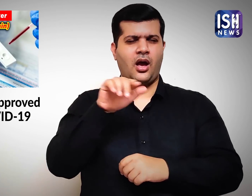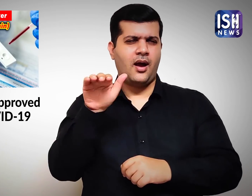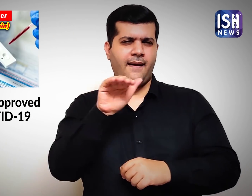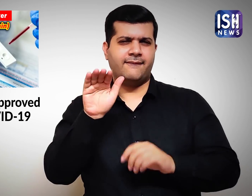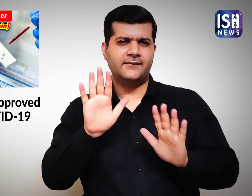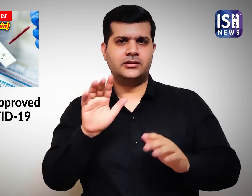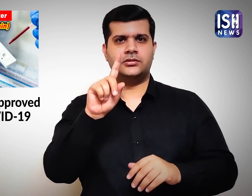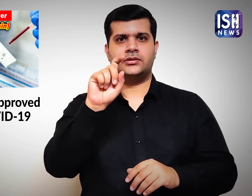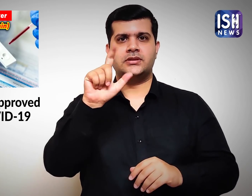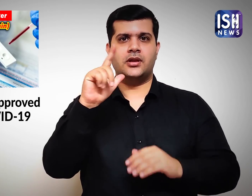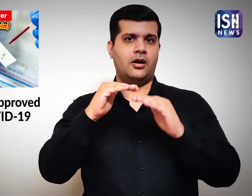done in a day.